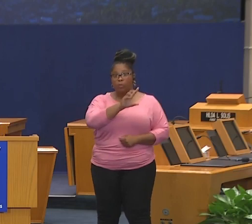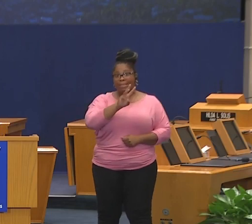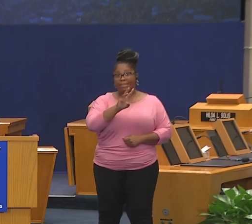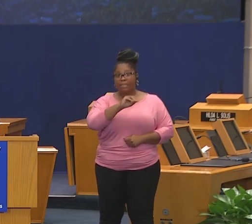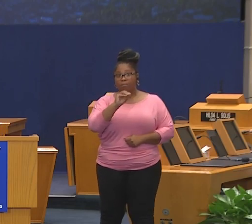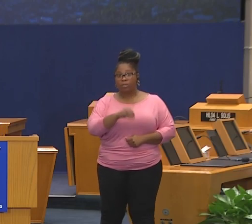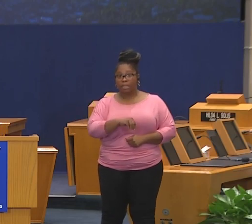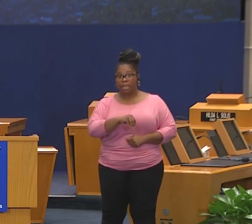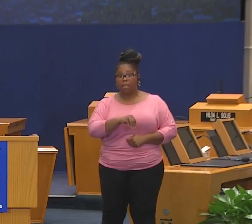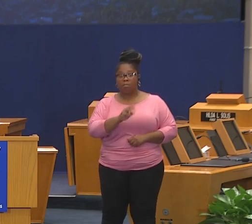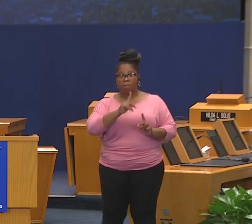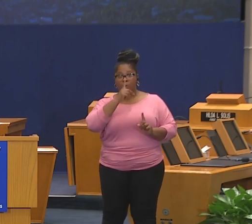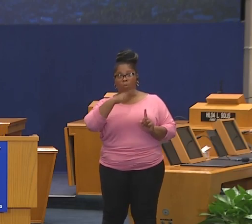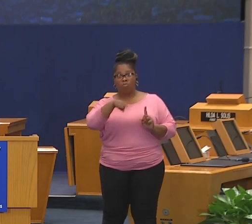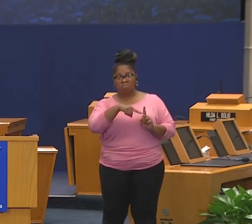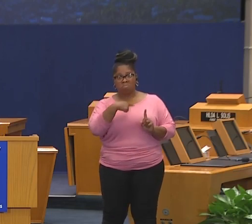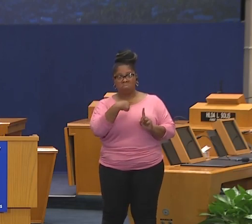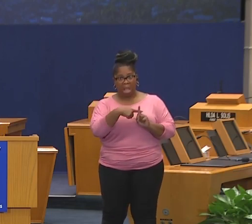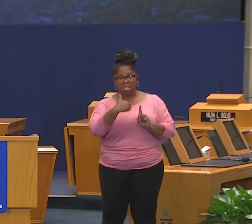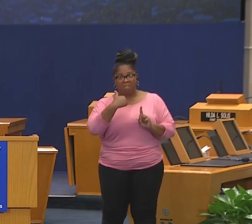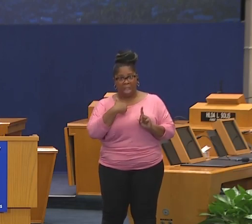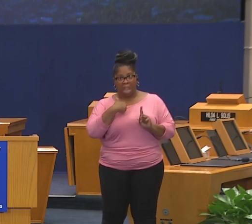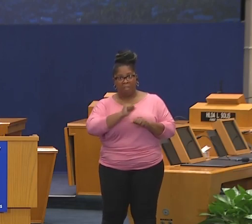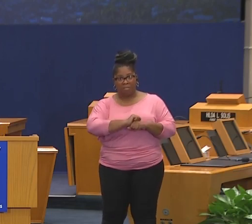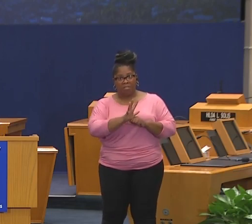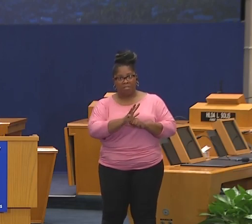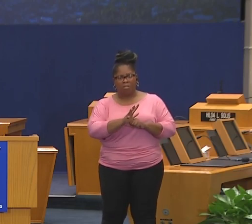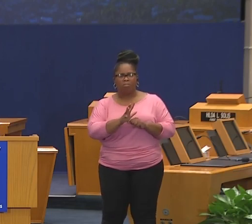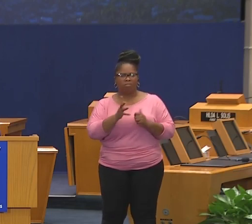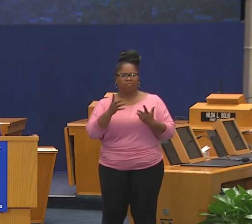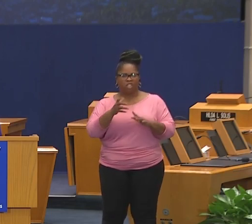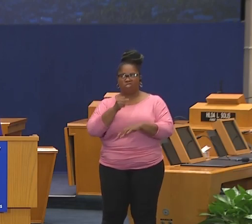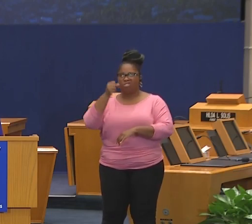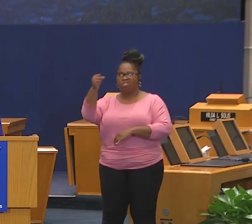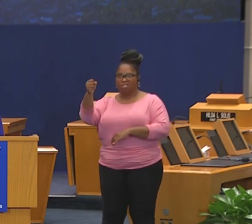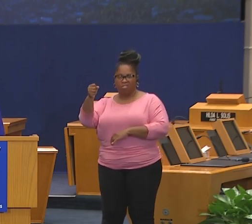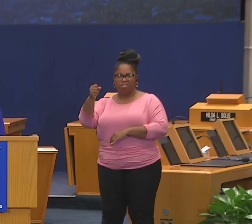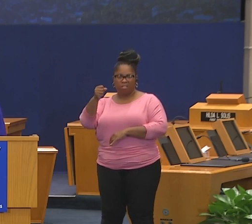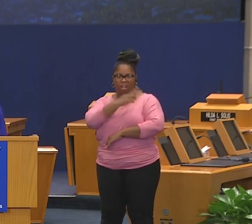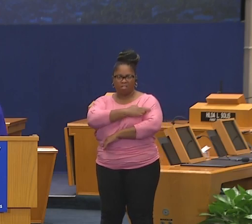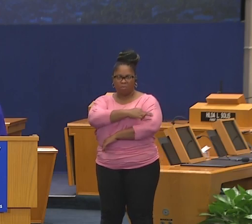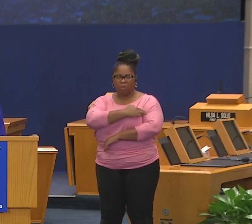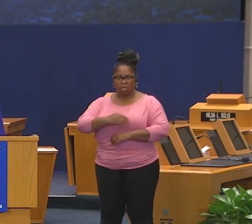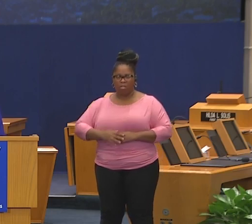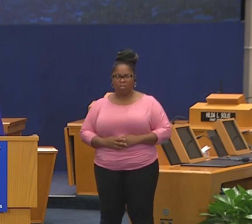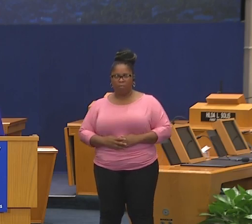positive cases for COVID-19 have been hospitalized at some point. There are currently